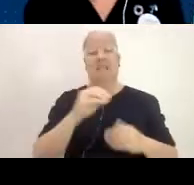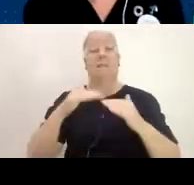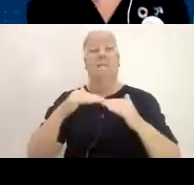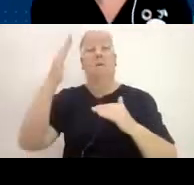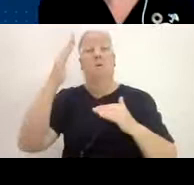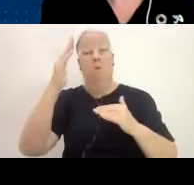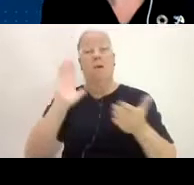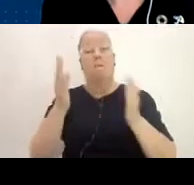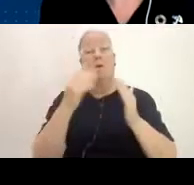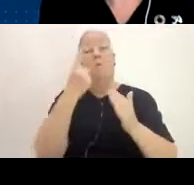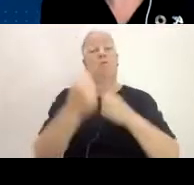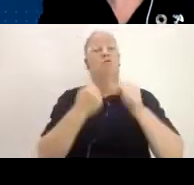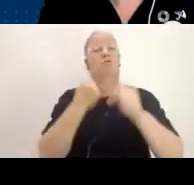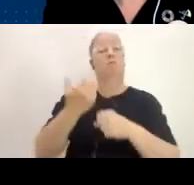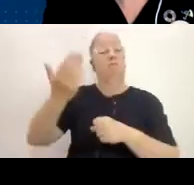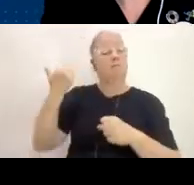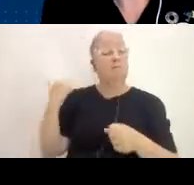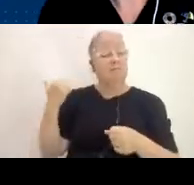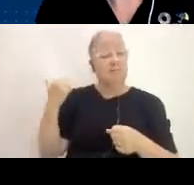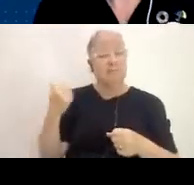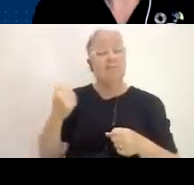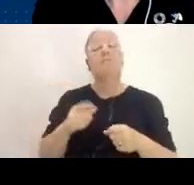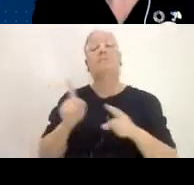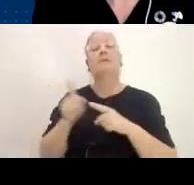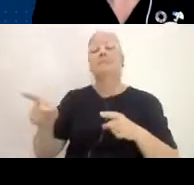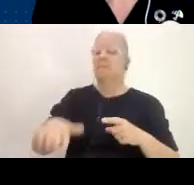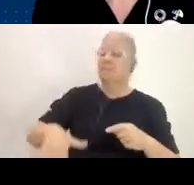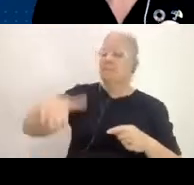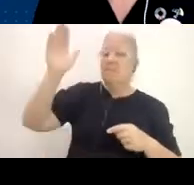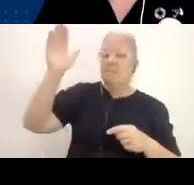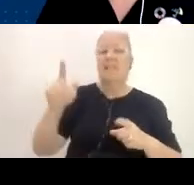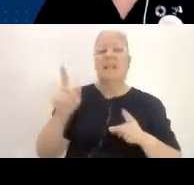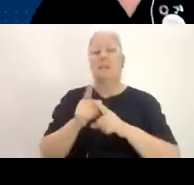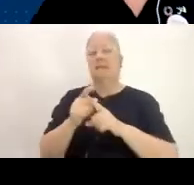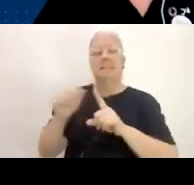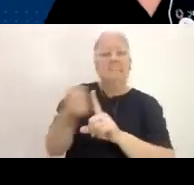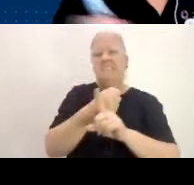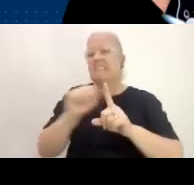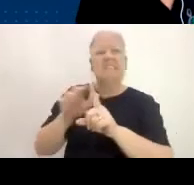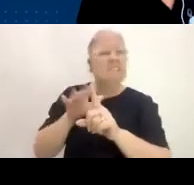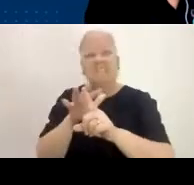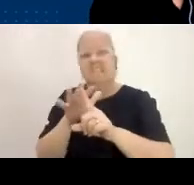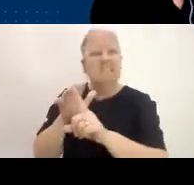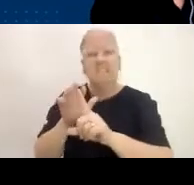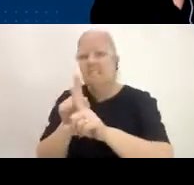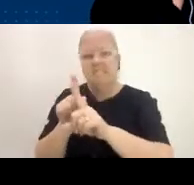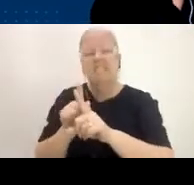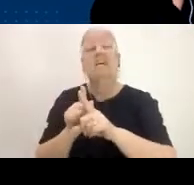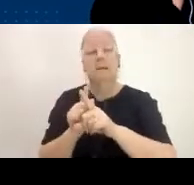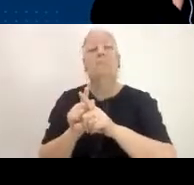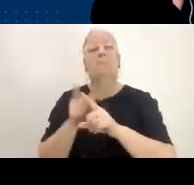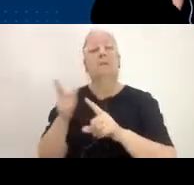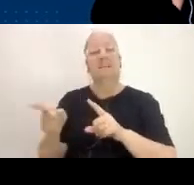of violence that women face throughout their lifetime leave scars on their mental health. And this